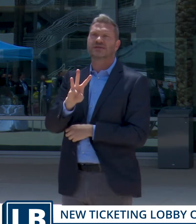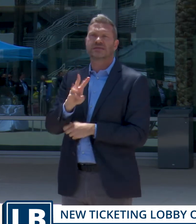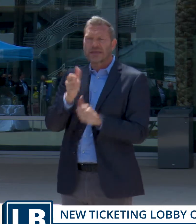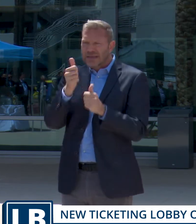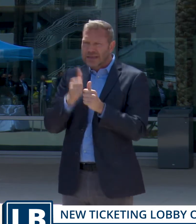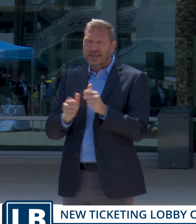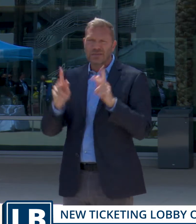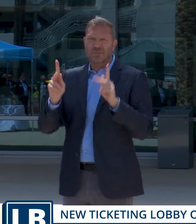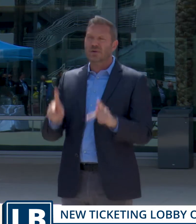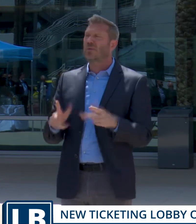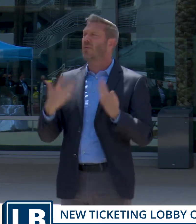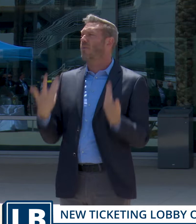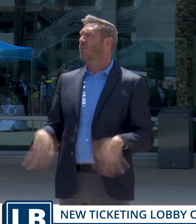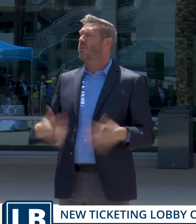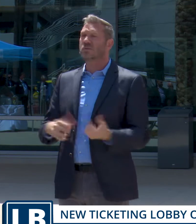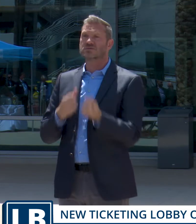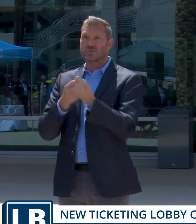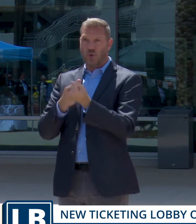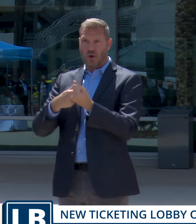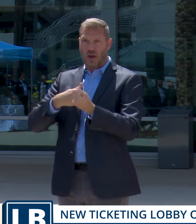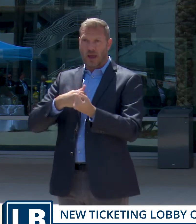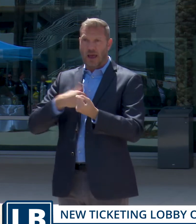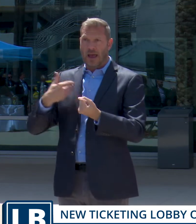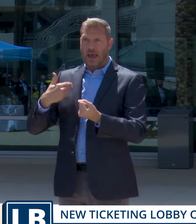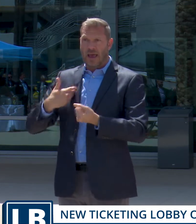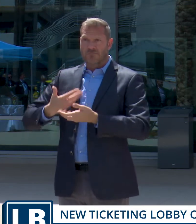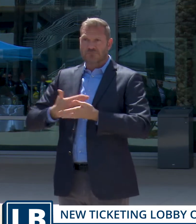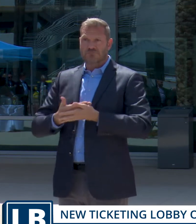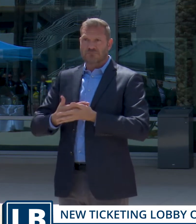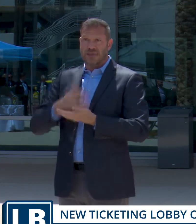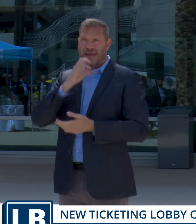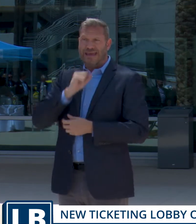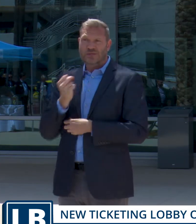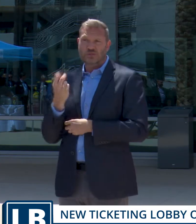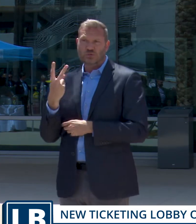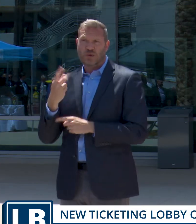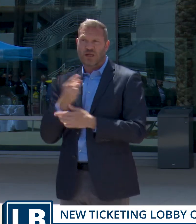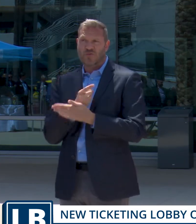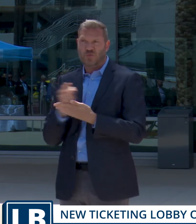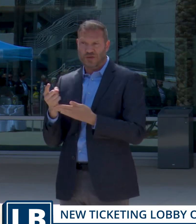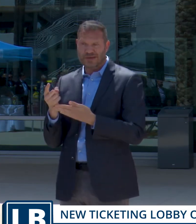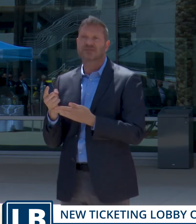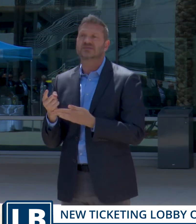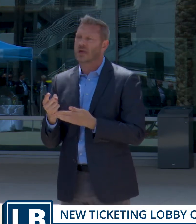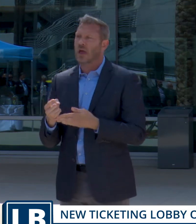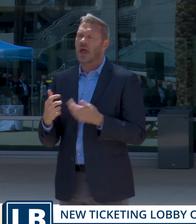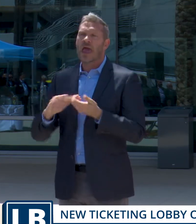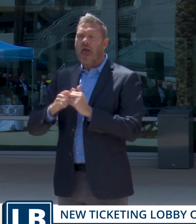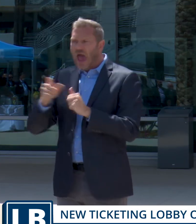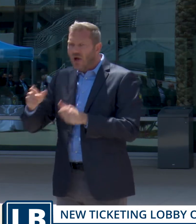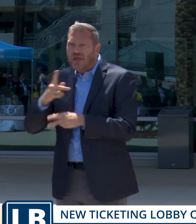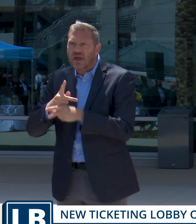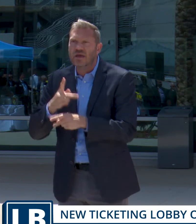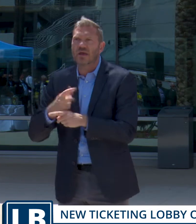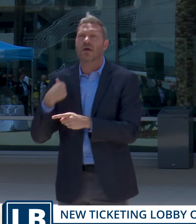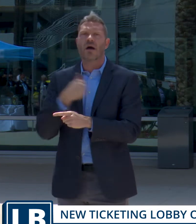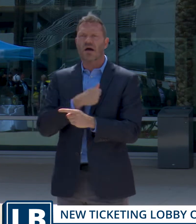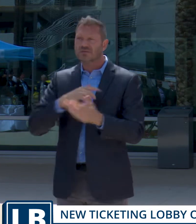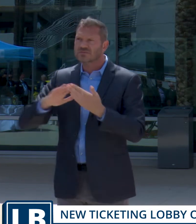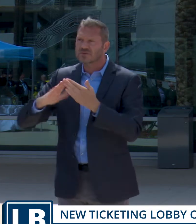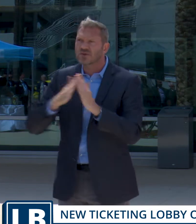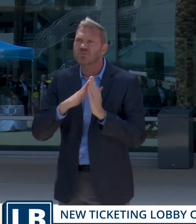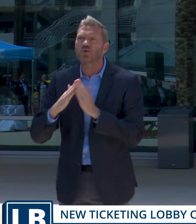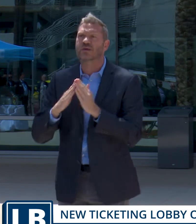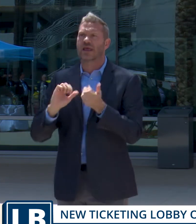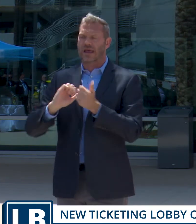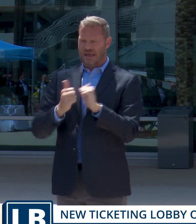I have a 12-week-old. The way in which the people who want to work in Long Beach for our airport, the way that they treat the community, the way it feels to